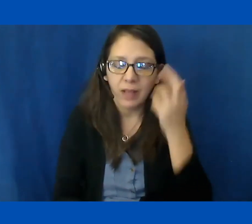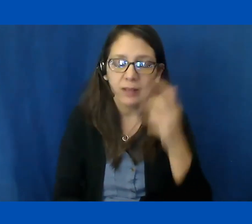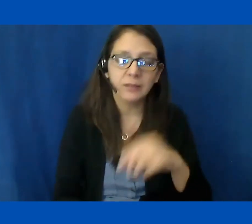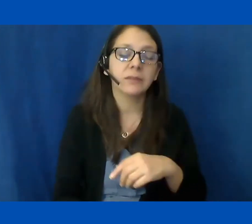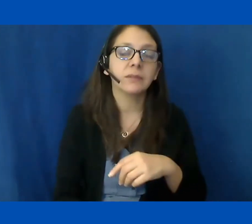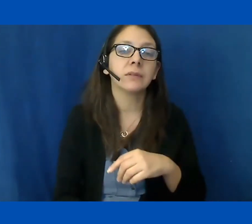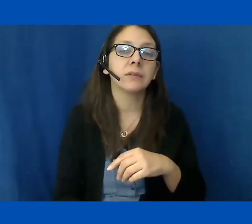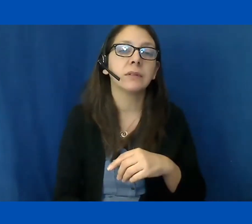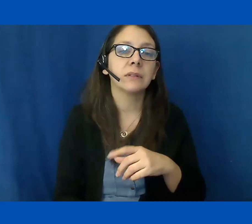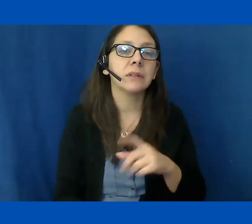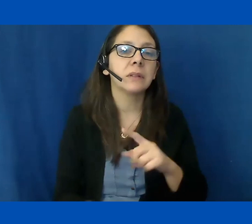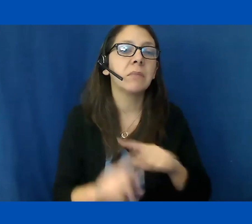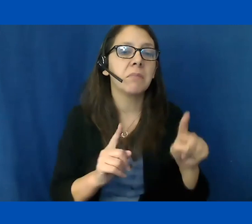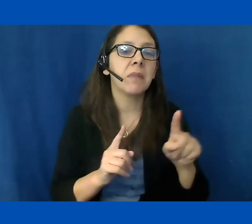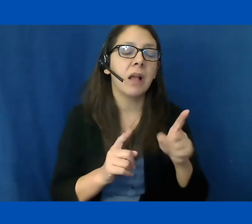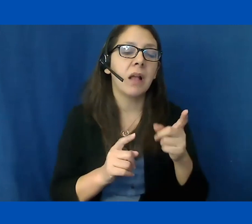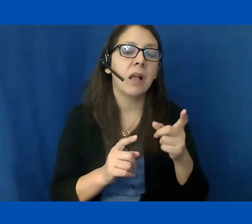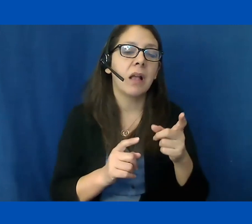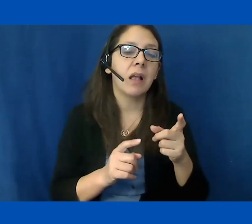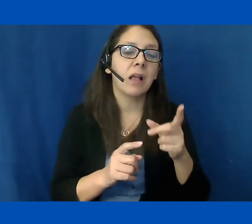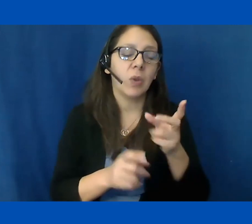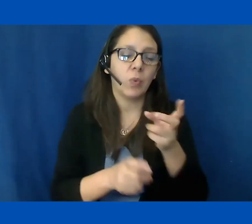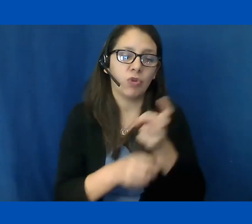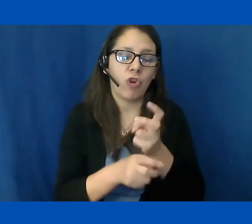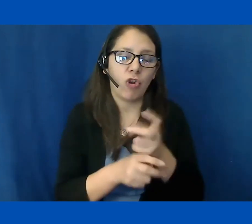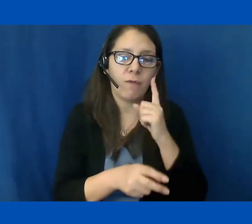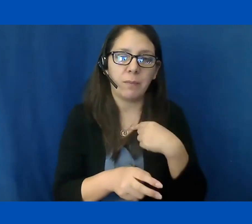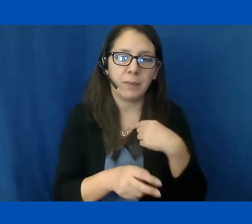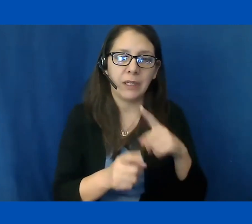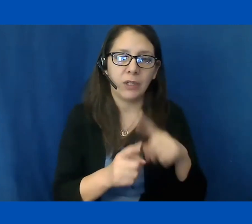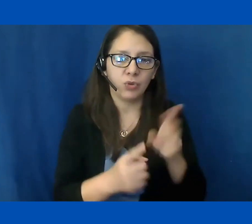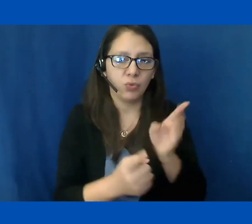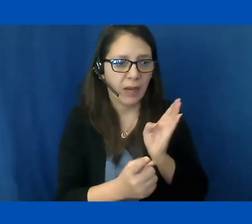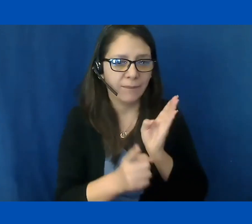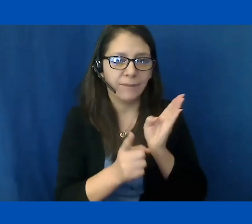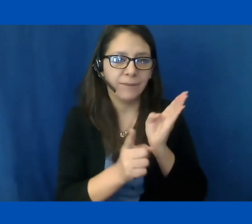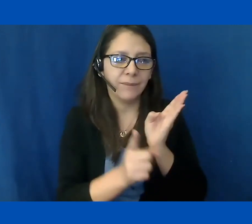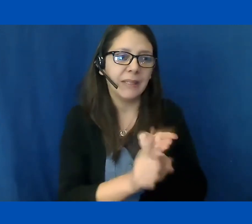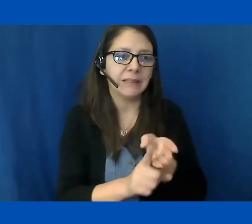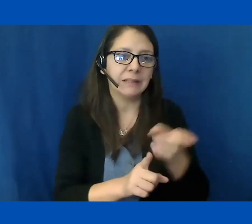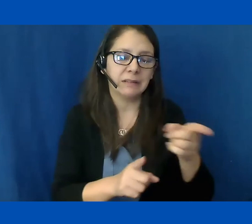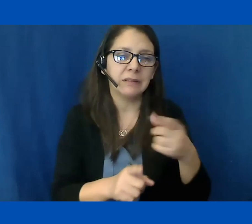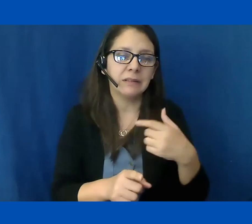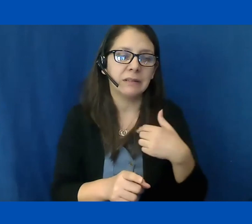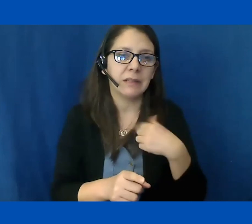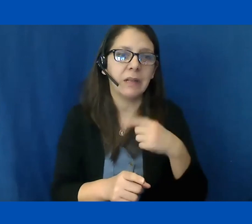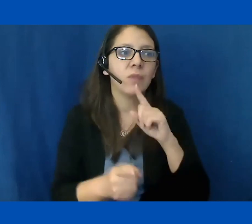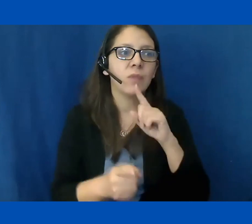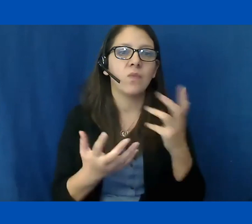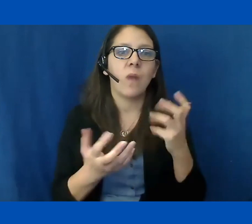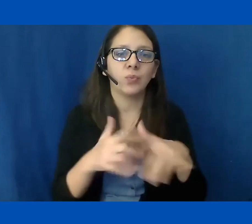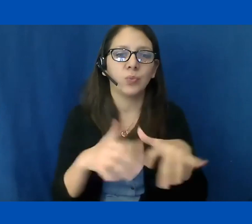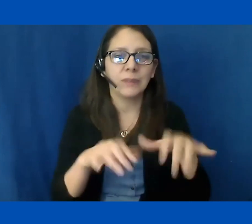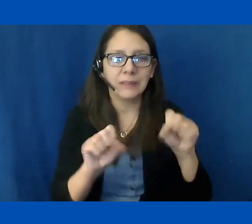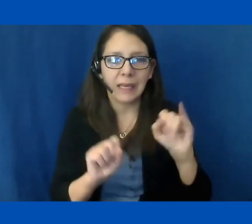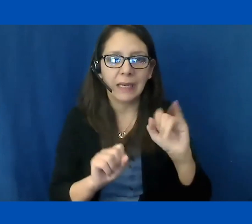of hard to make people understand in the school that I was able to take it and that I really wanted to do it.